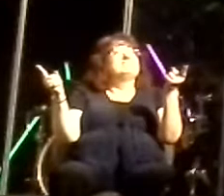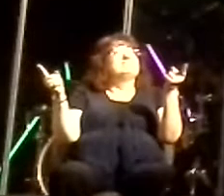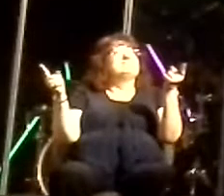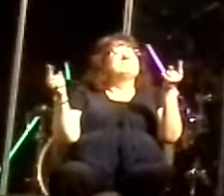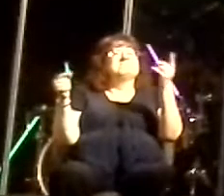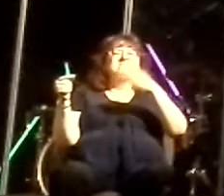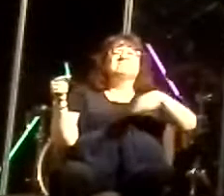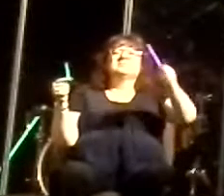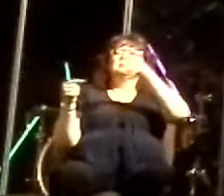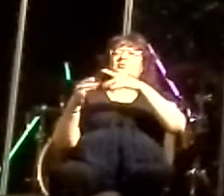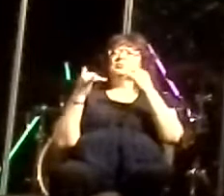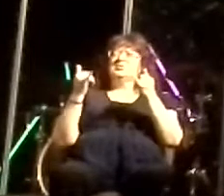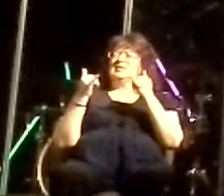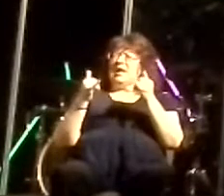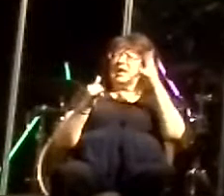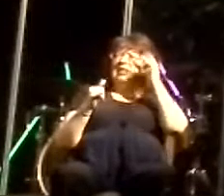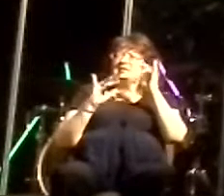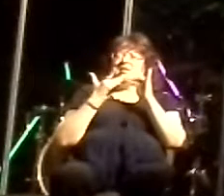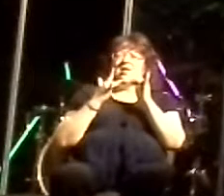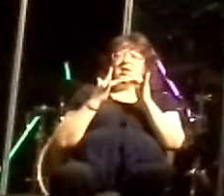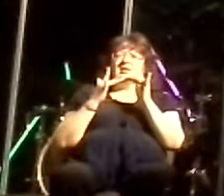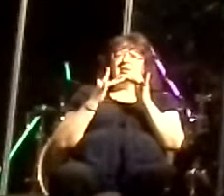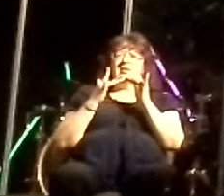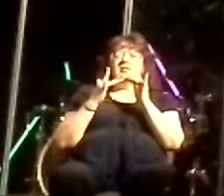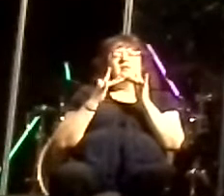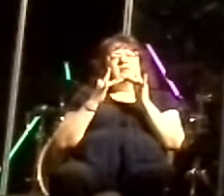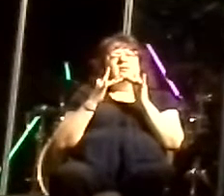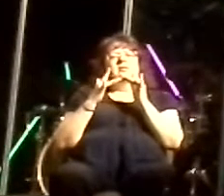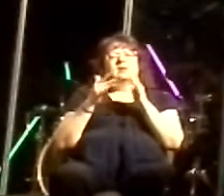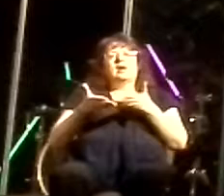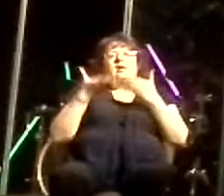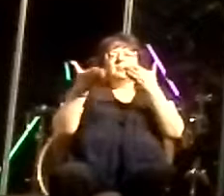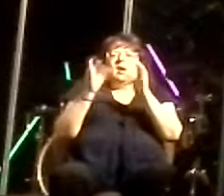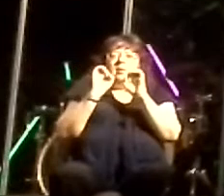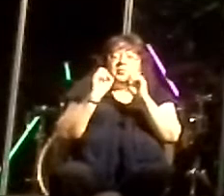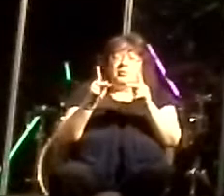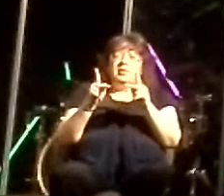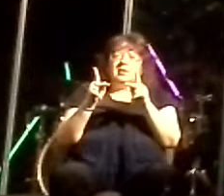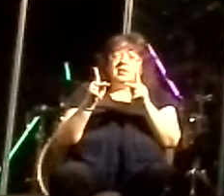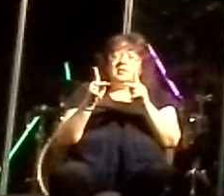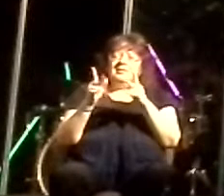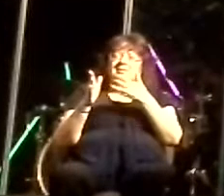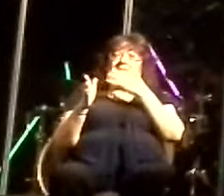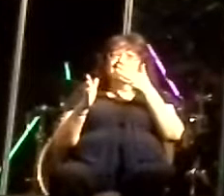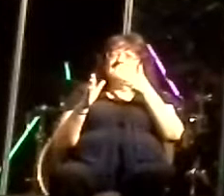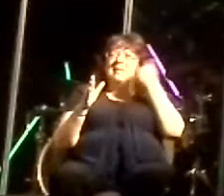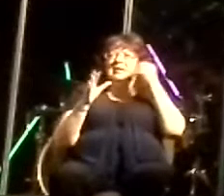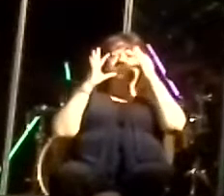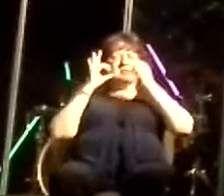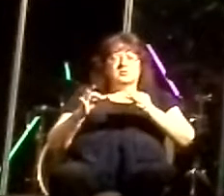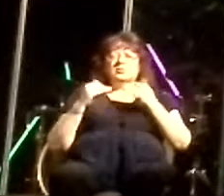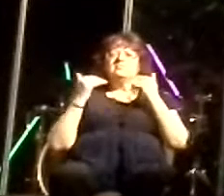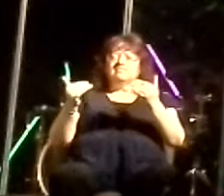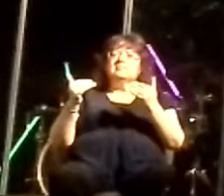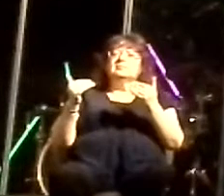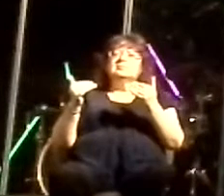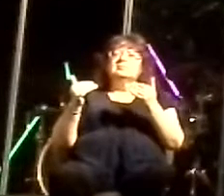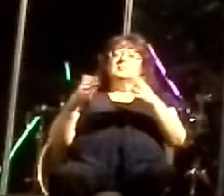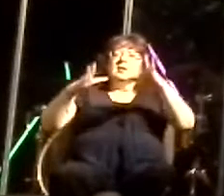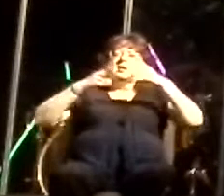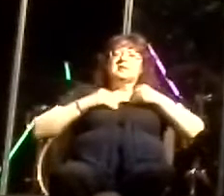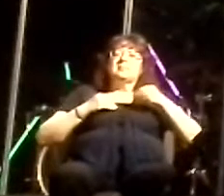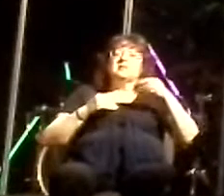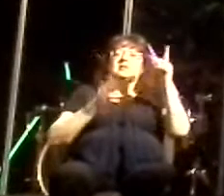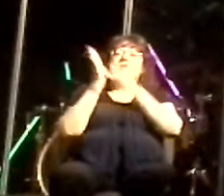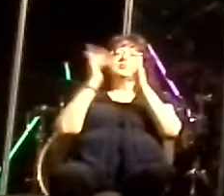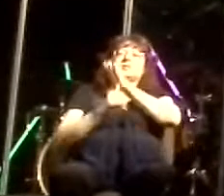For some of you sitting here today and some of you listening online, I want to give you the opportunity to make the greatest decision of your life, to receive